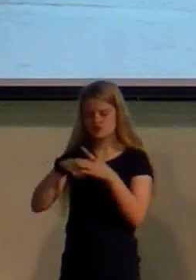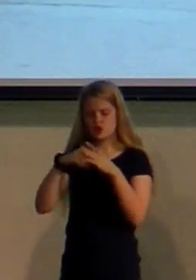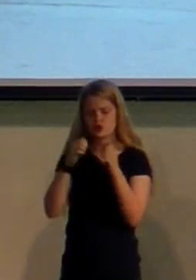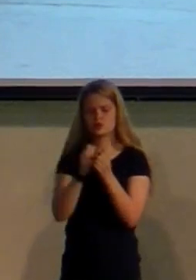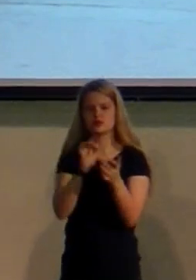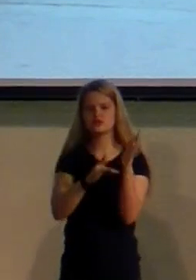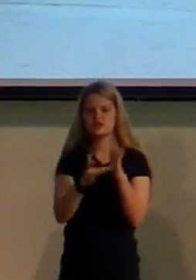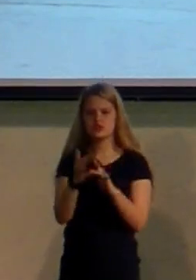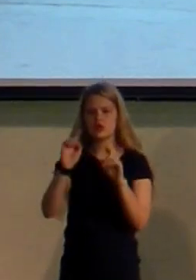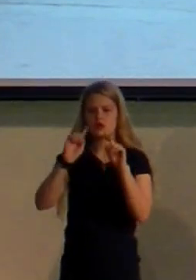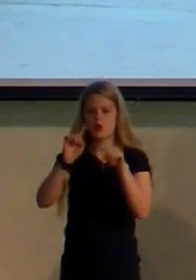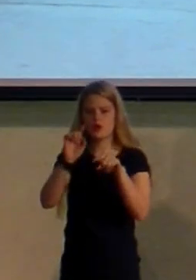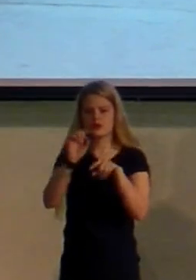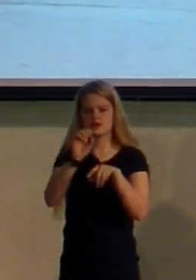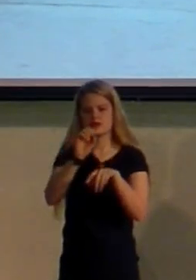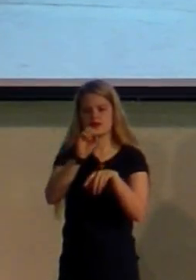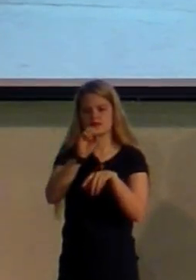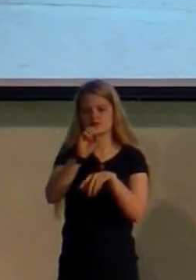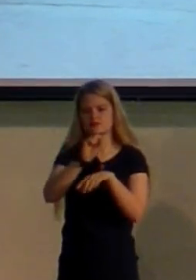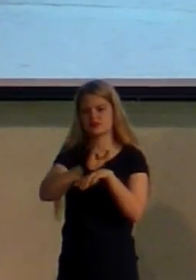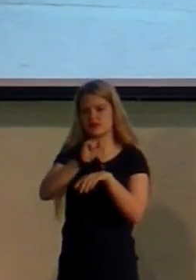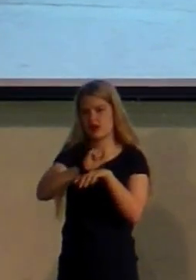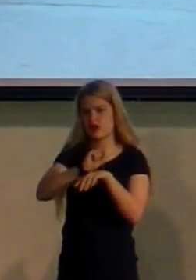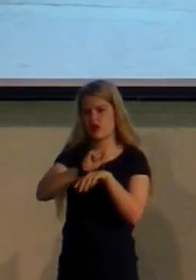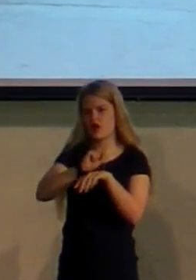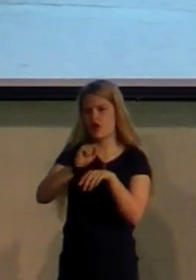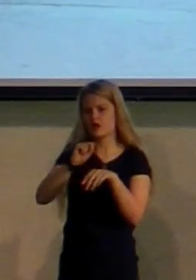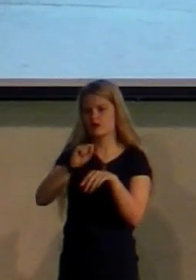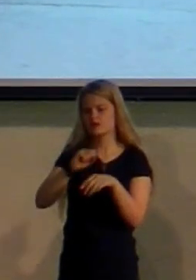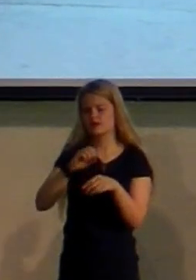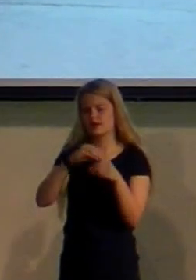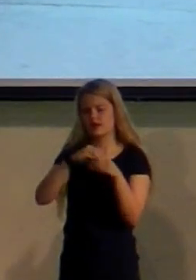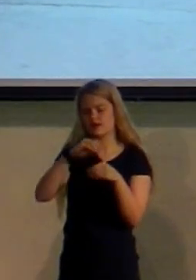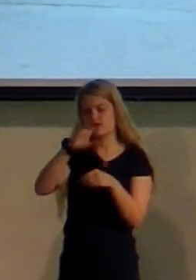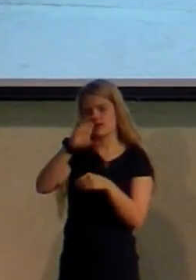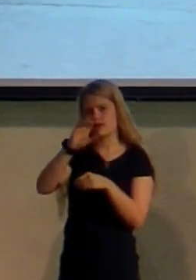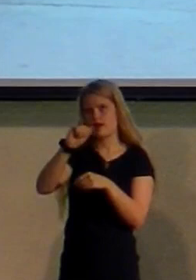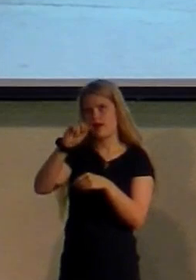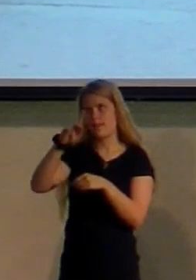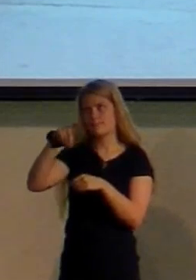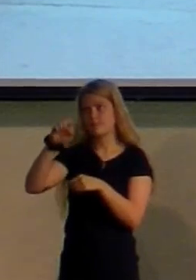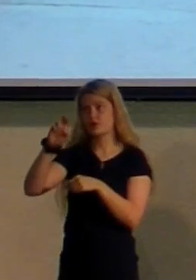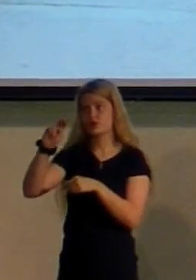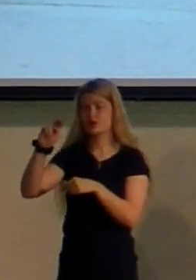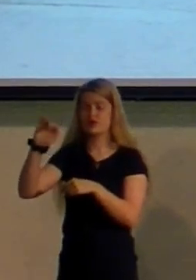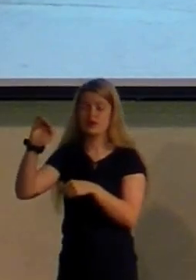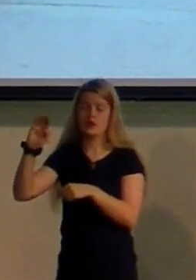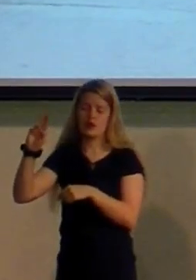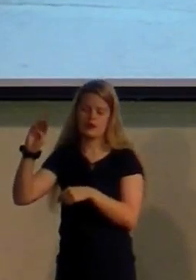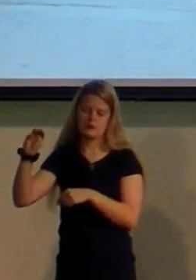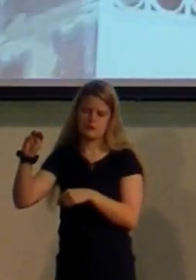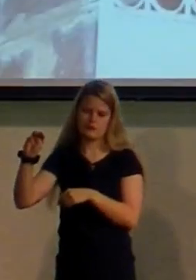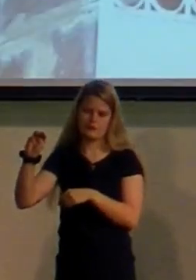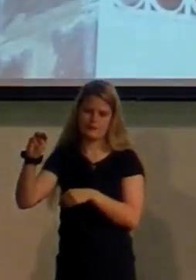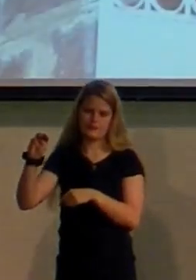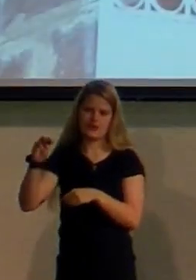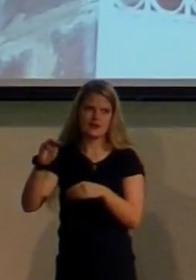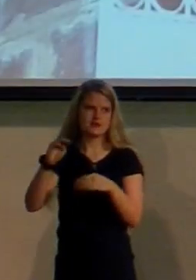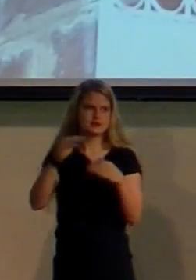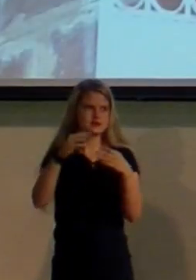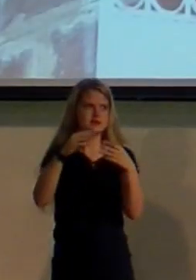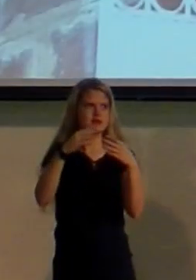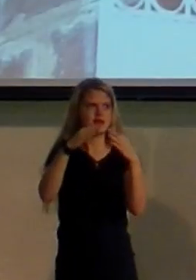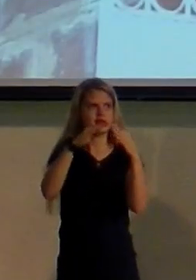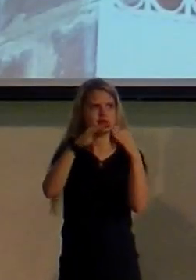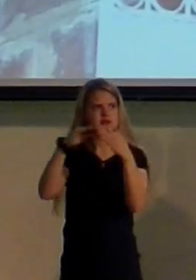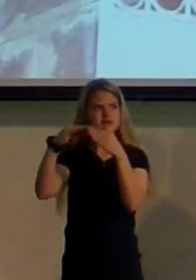the synagogue in Capernaum. If you go to Capernaum, this is the gate of the city. The